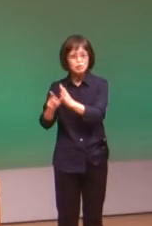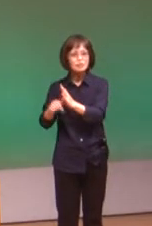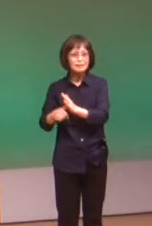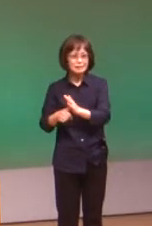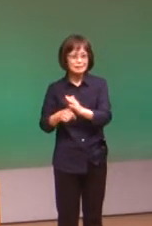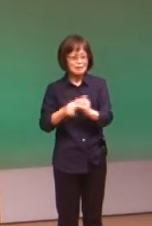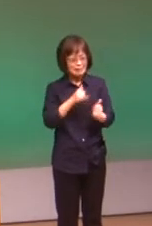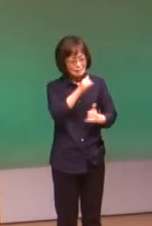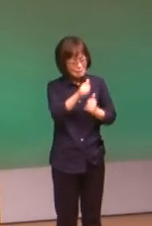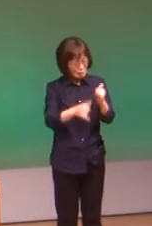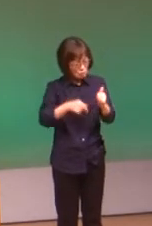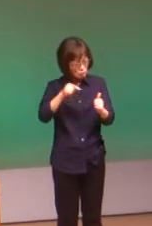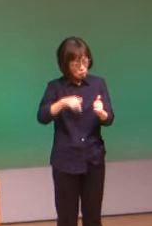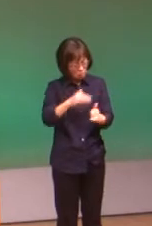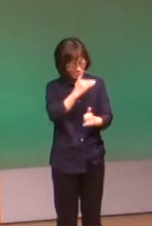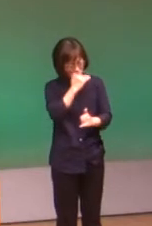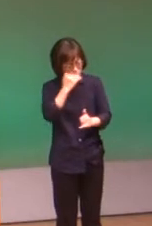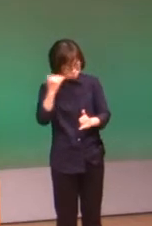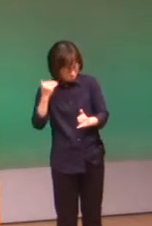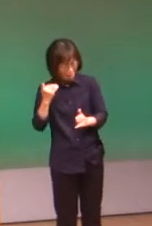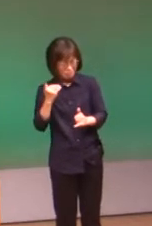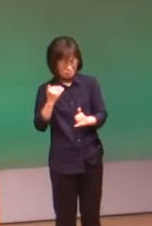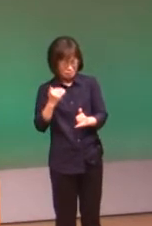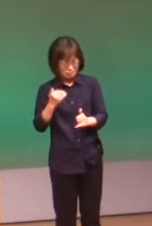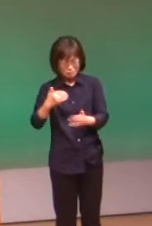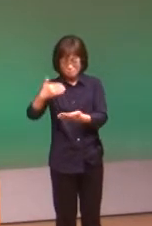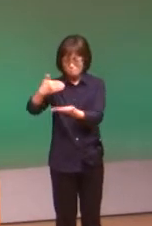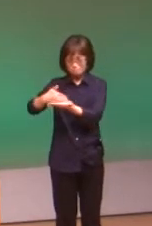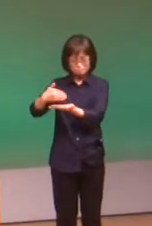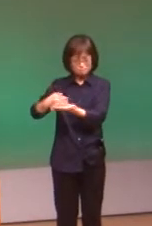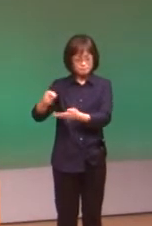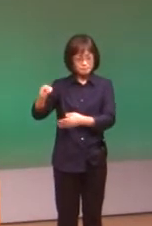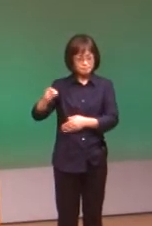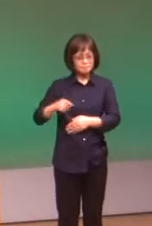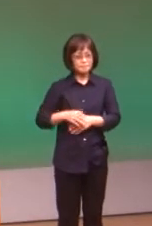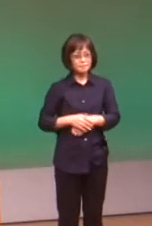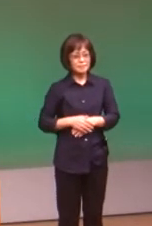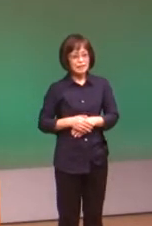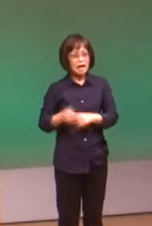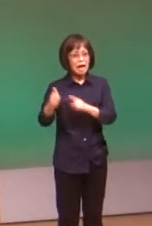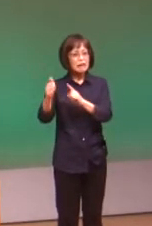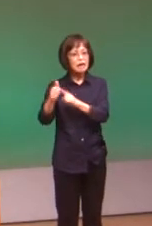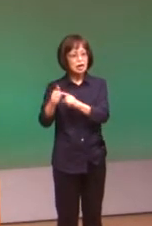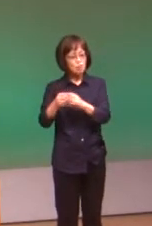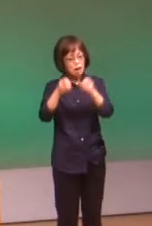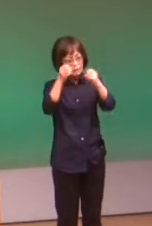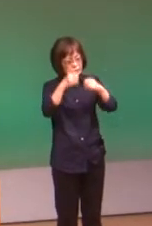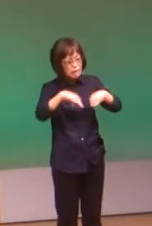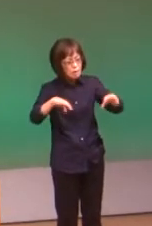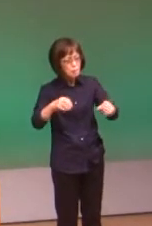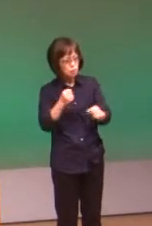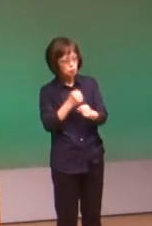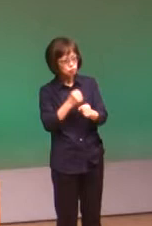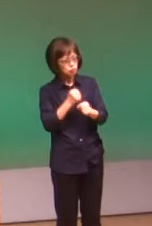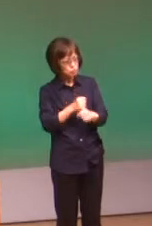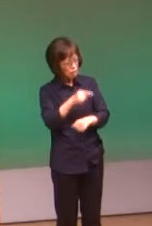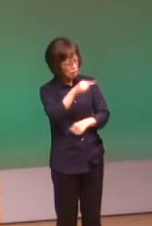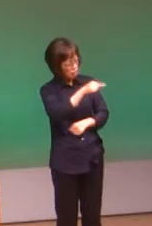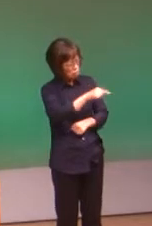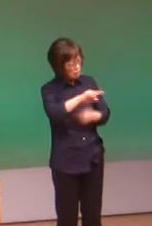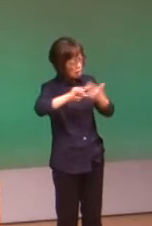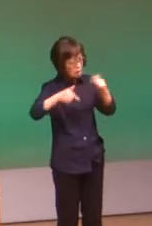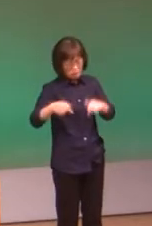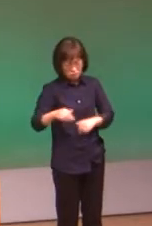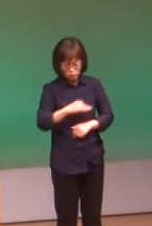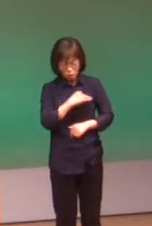thing in history." He also thanked God that the bomb had come to the United States and